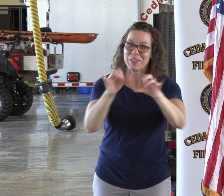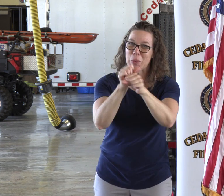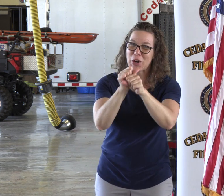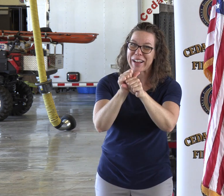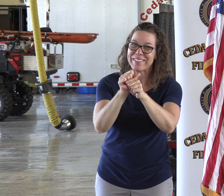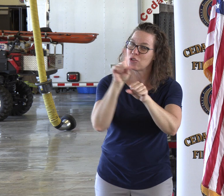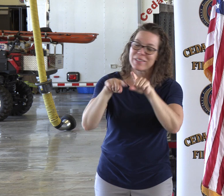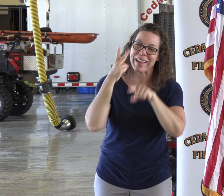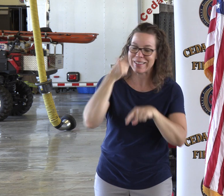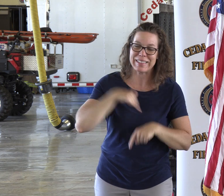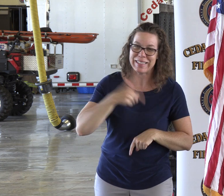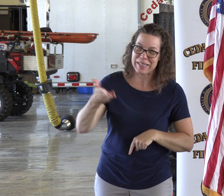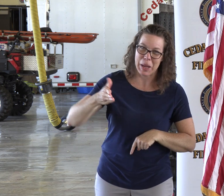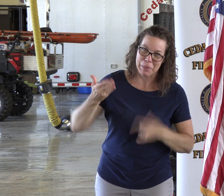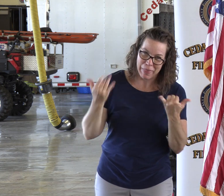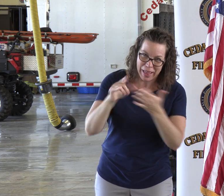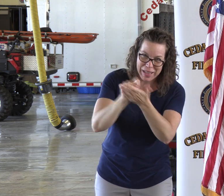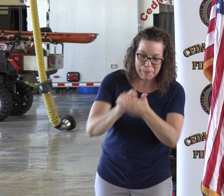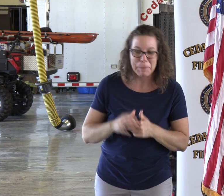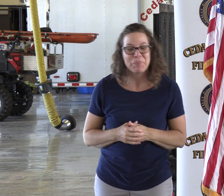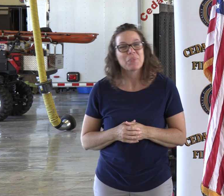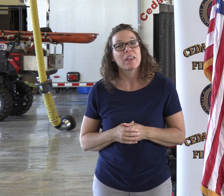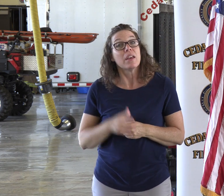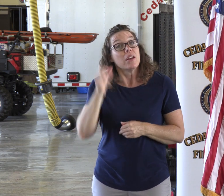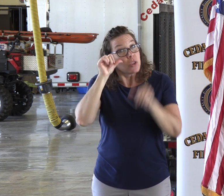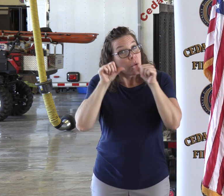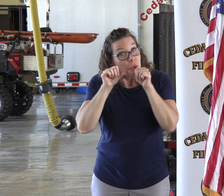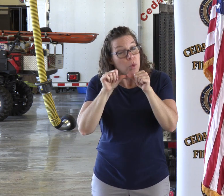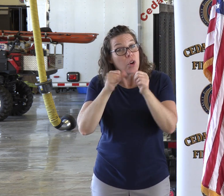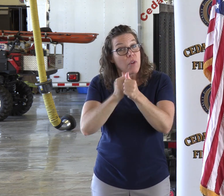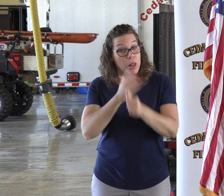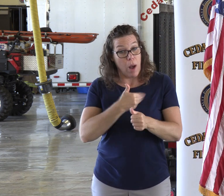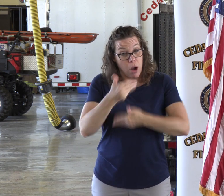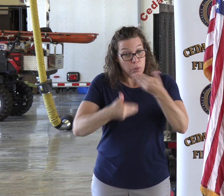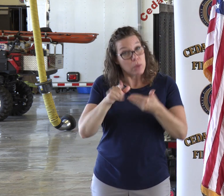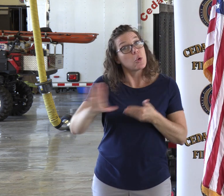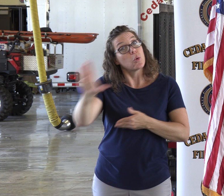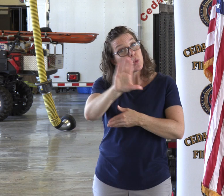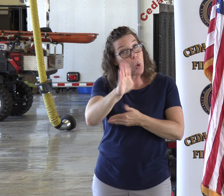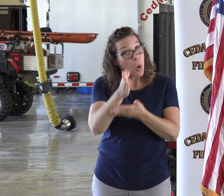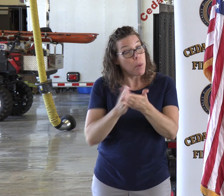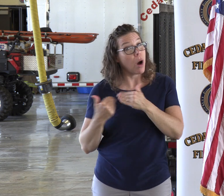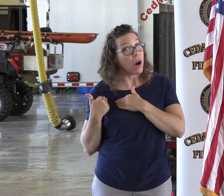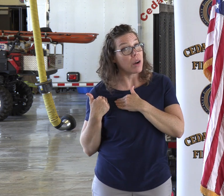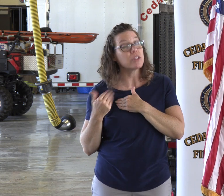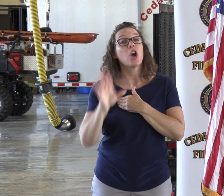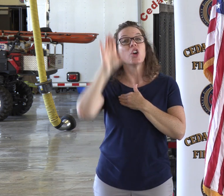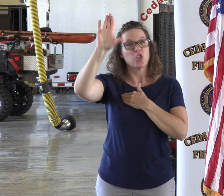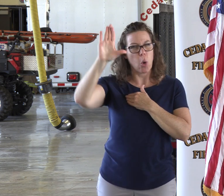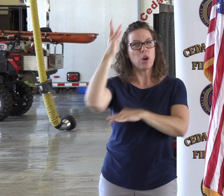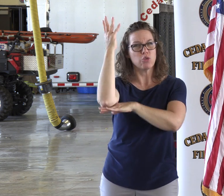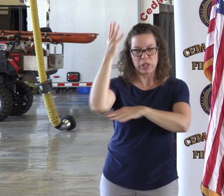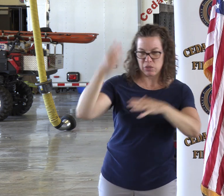you. And as we work and follow our processes, you can do your part. As you clear the debris and